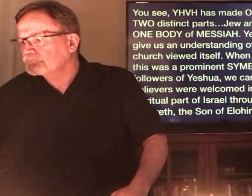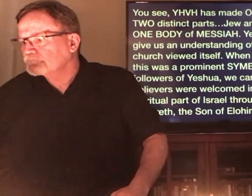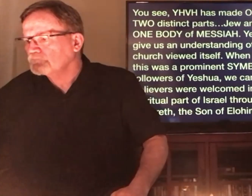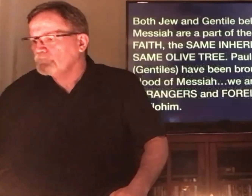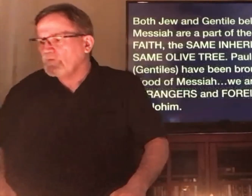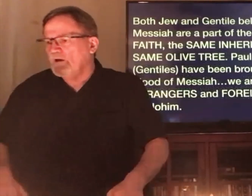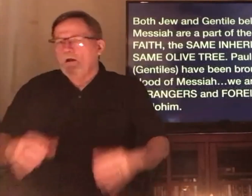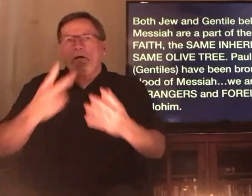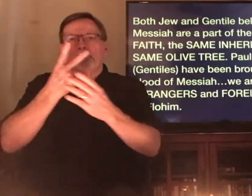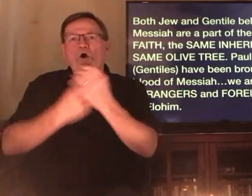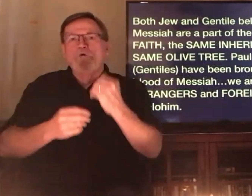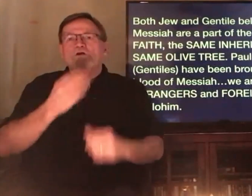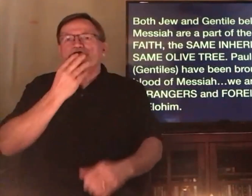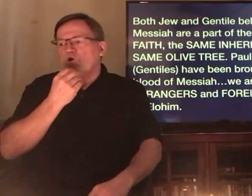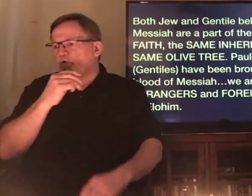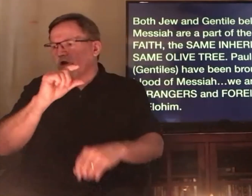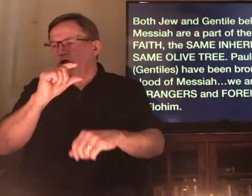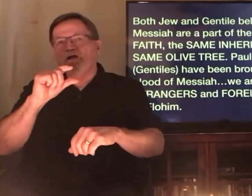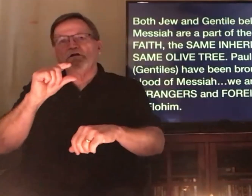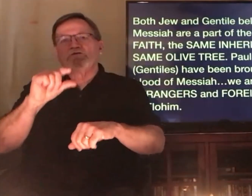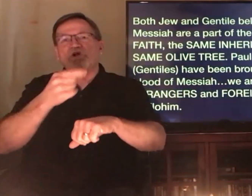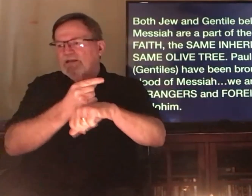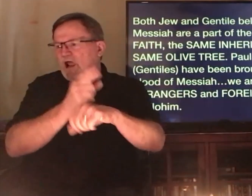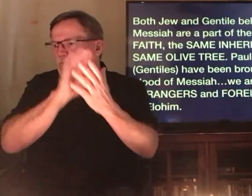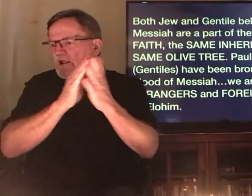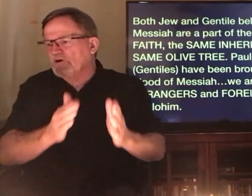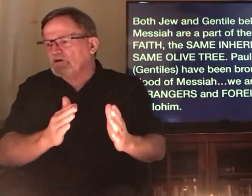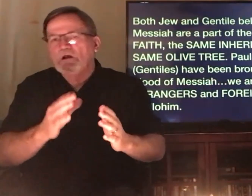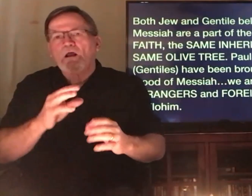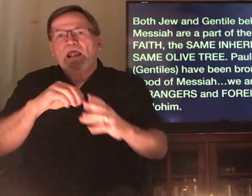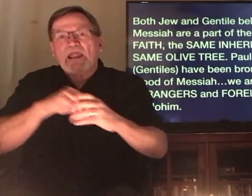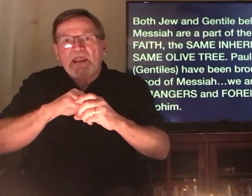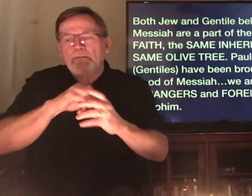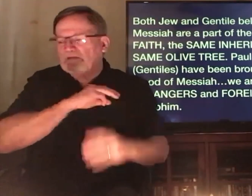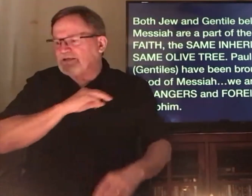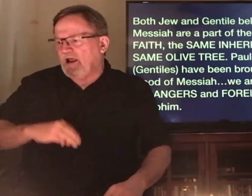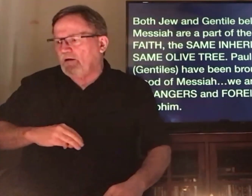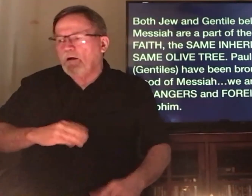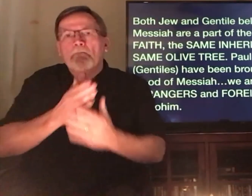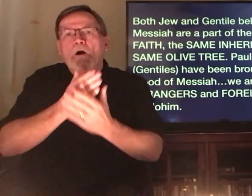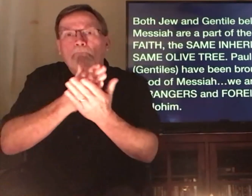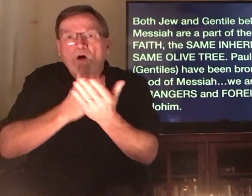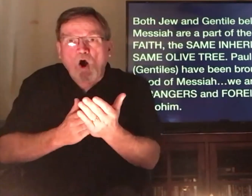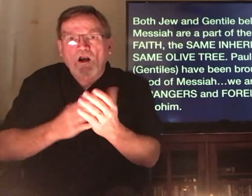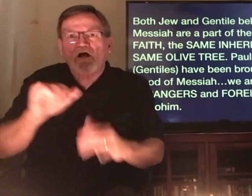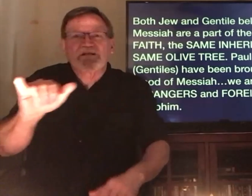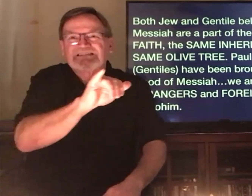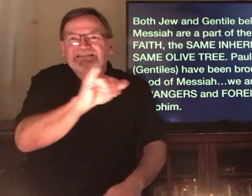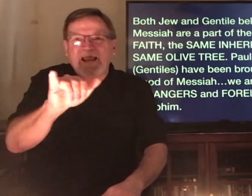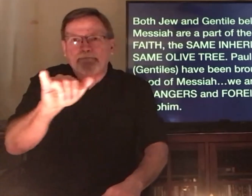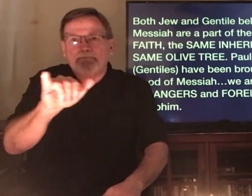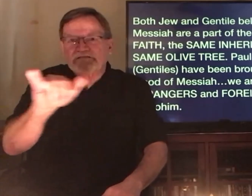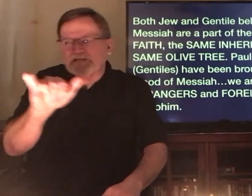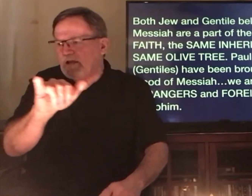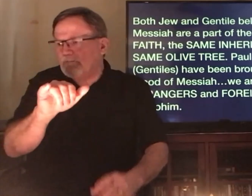church coming back to the early church, started the Jews and then included the Gentile believers. What happened? For 200 years,